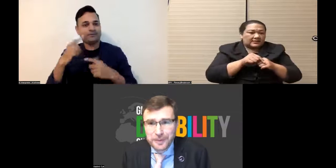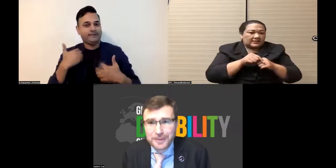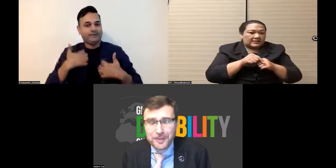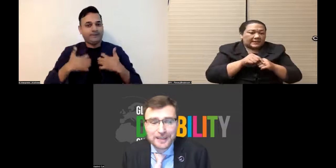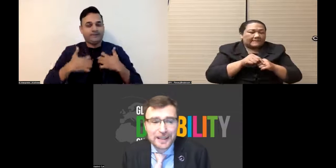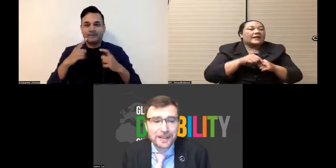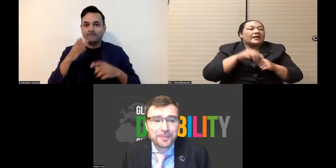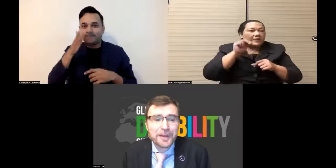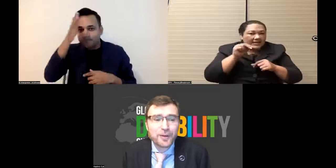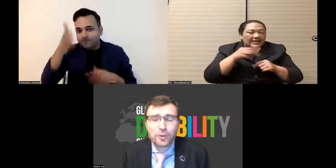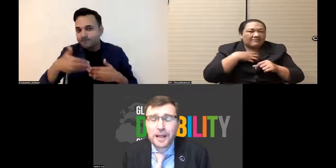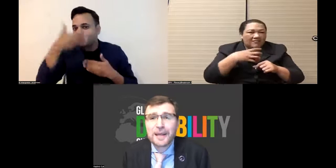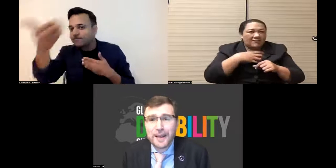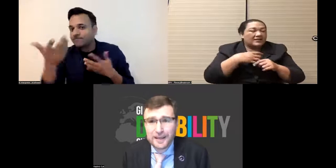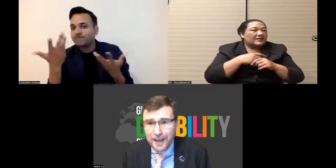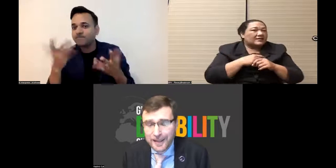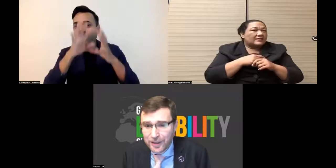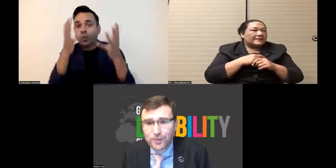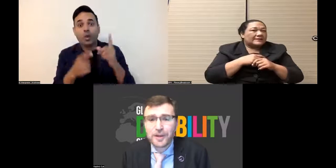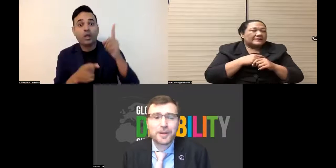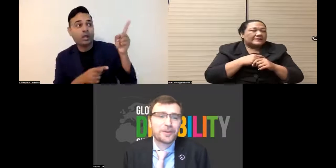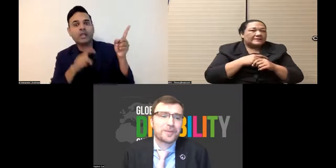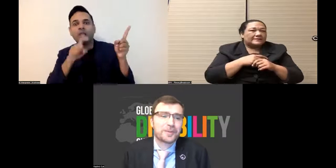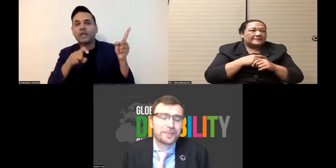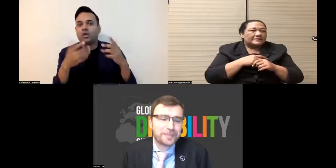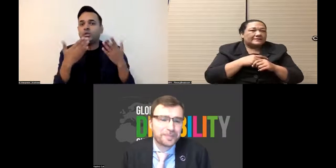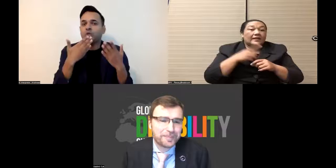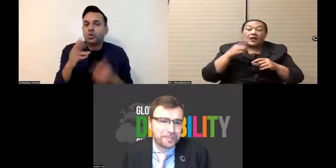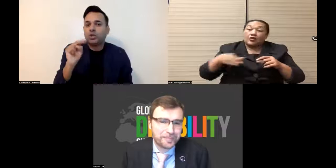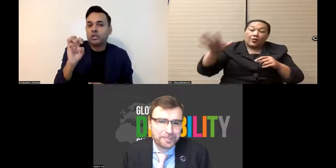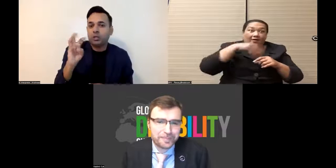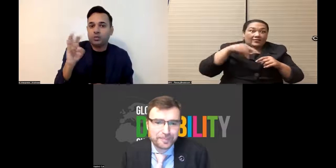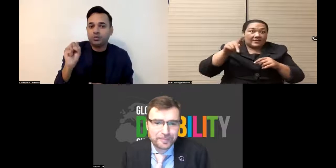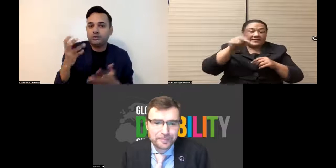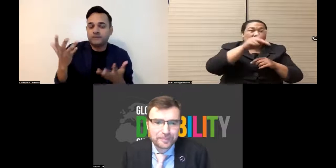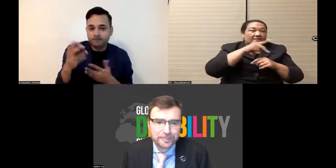from the Pacific exactly. Good luck and thank you very much.